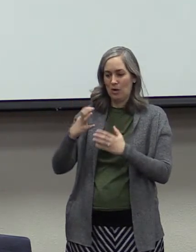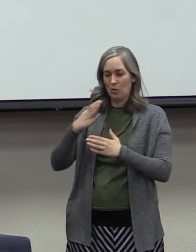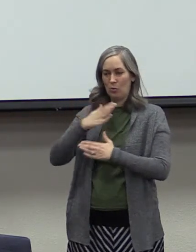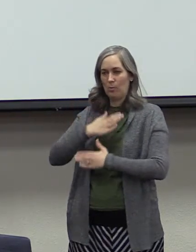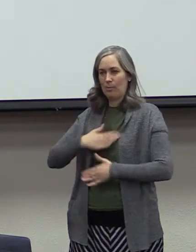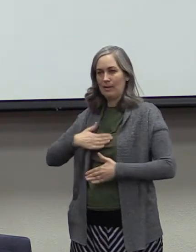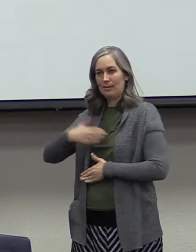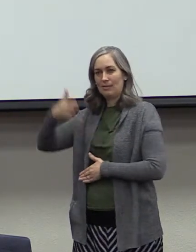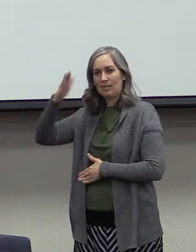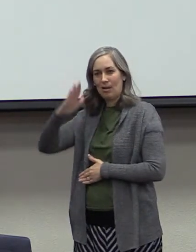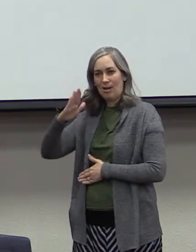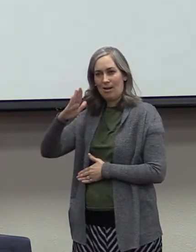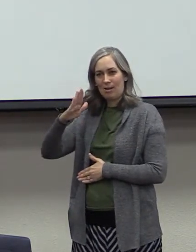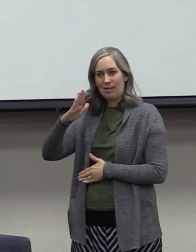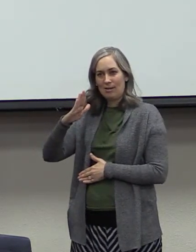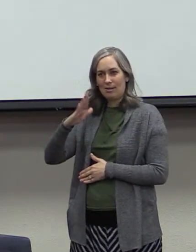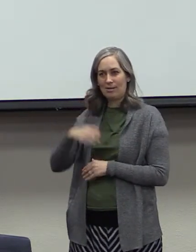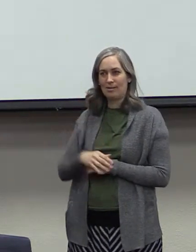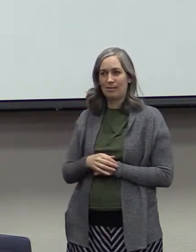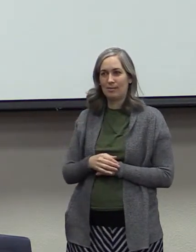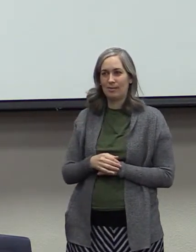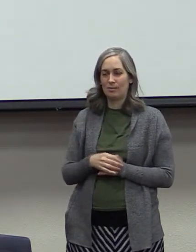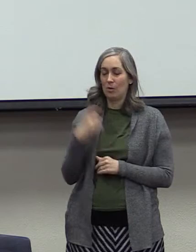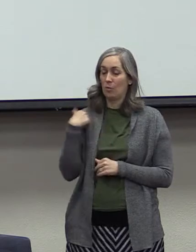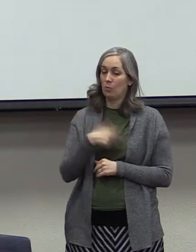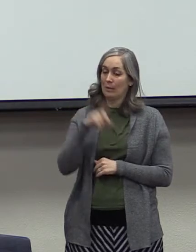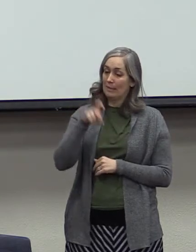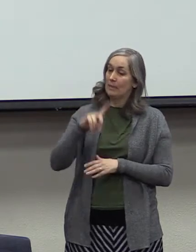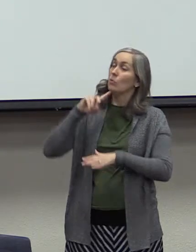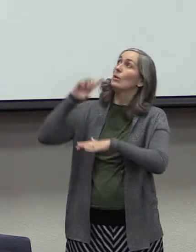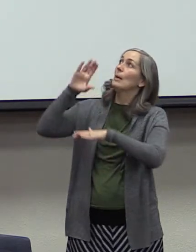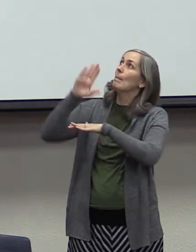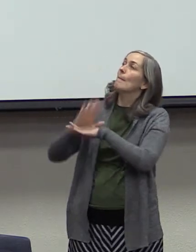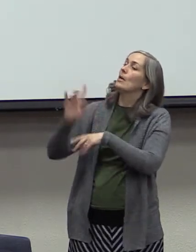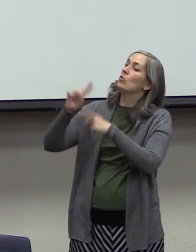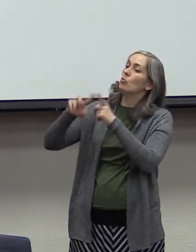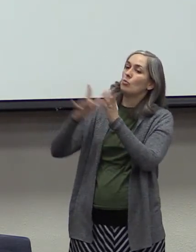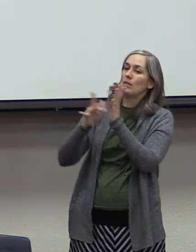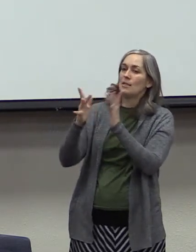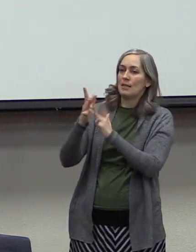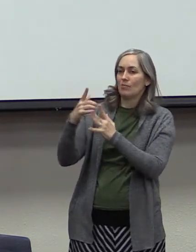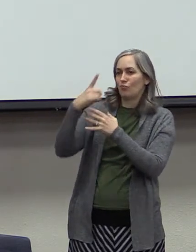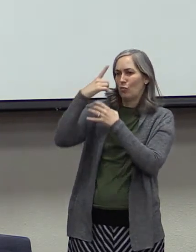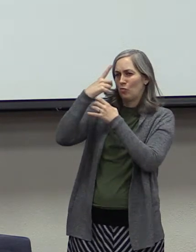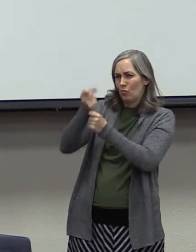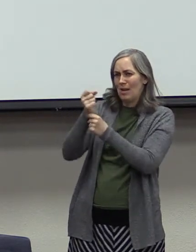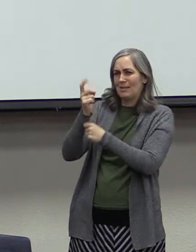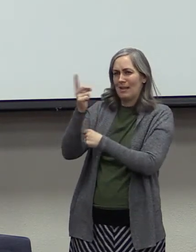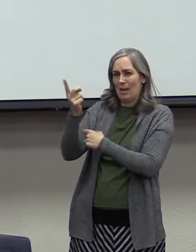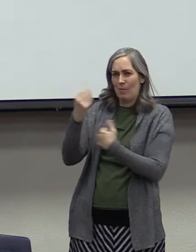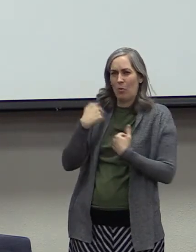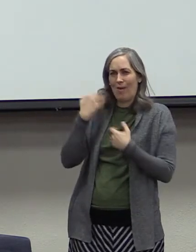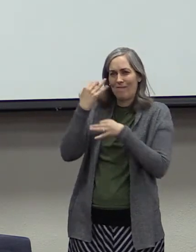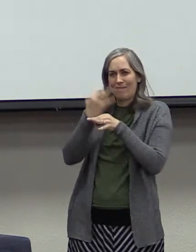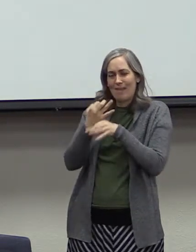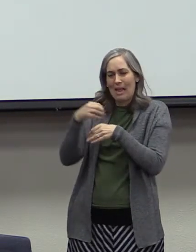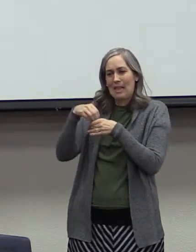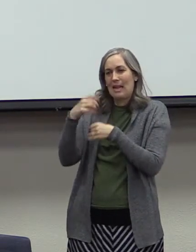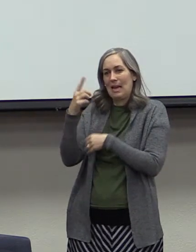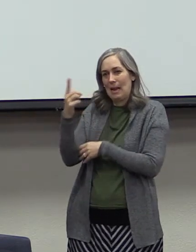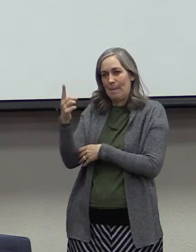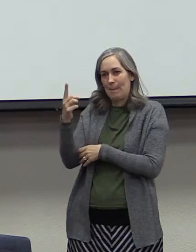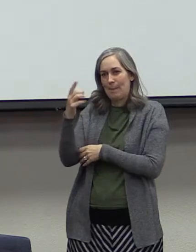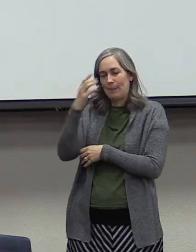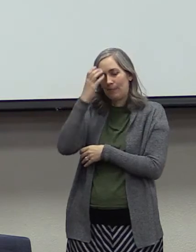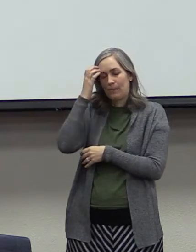This commitment to Him should lead us to trust Him and put our faith in Him. In the Proverbs,